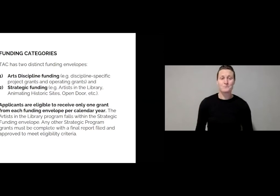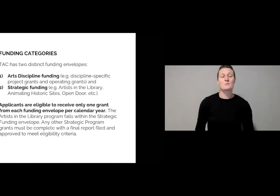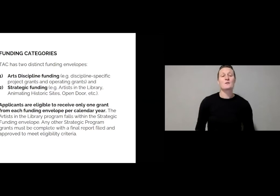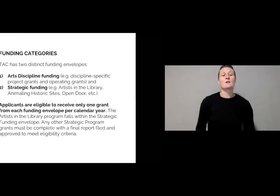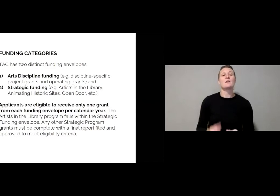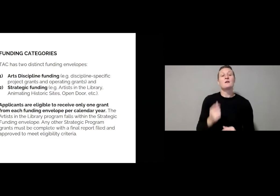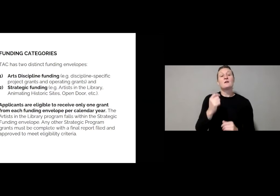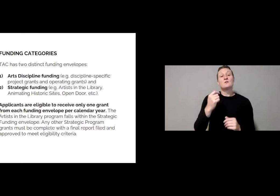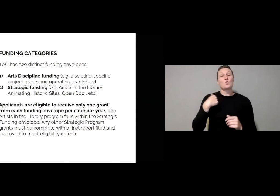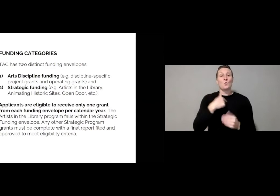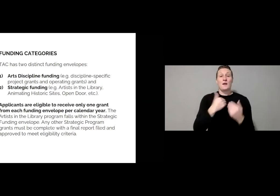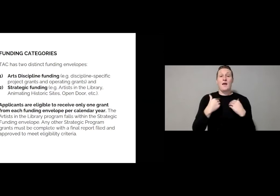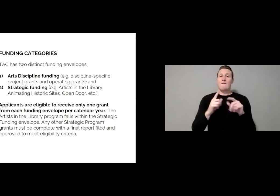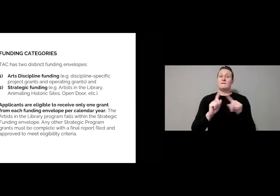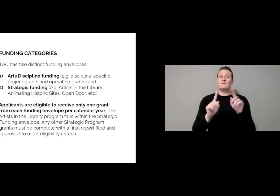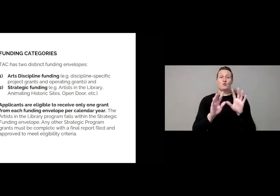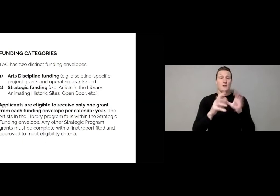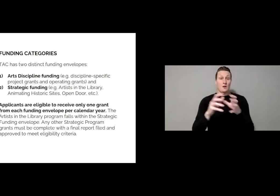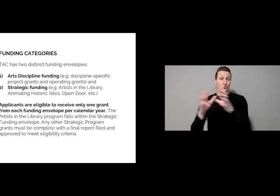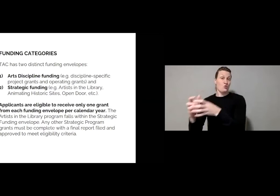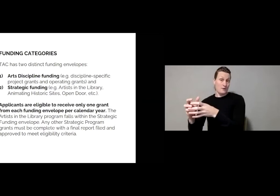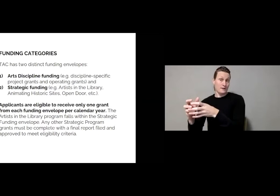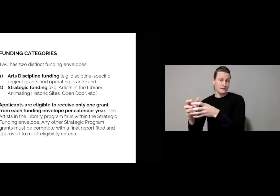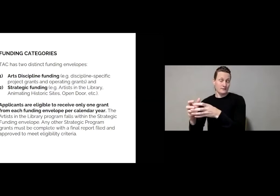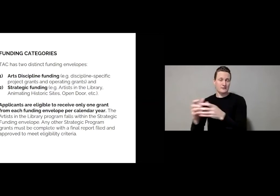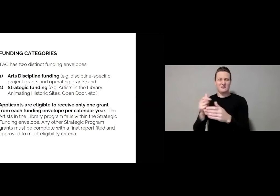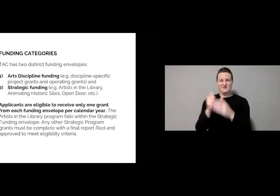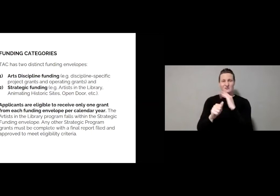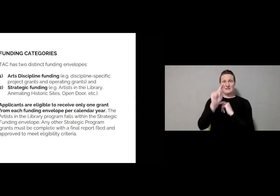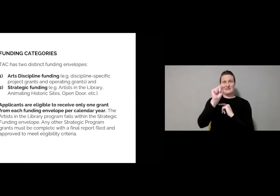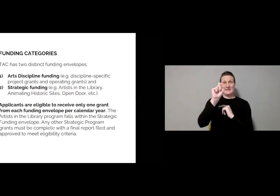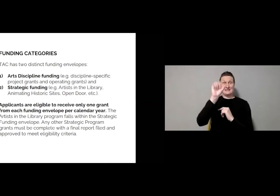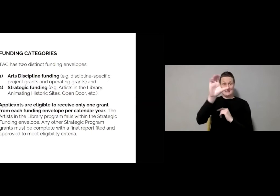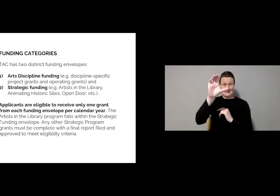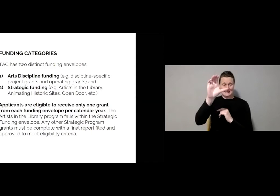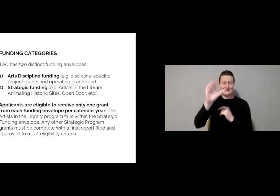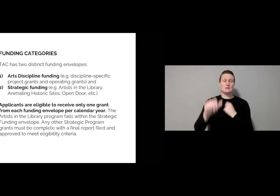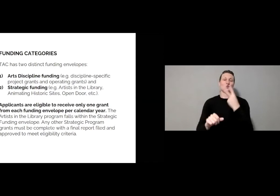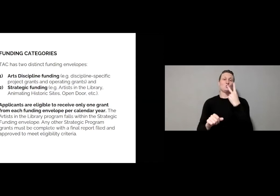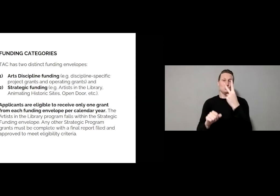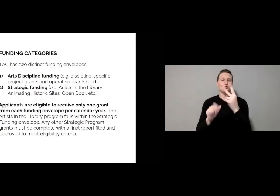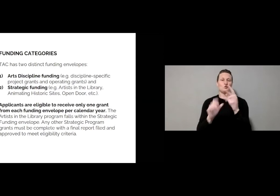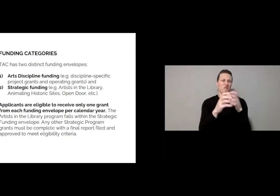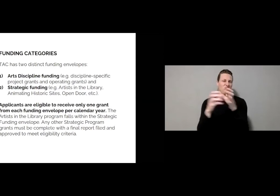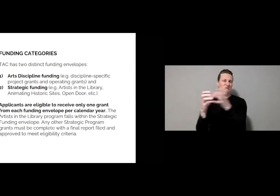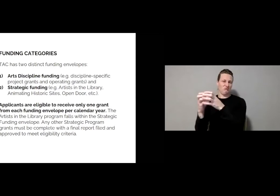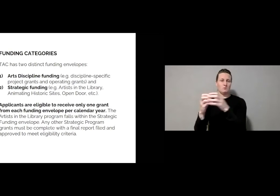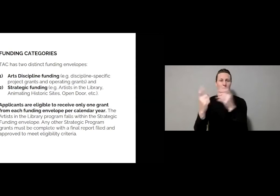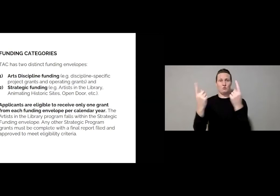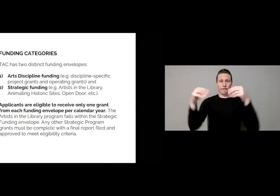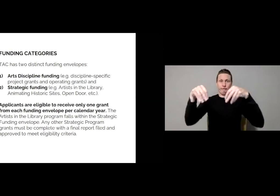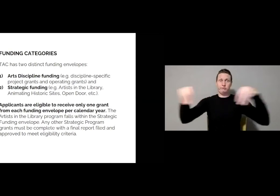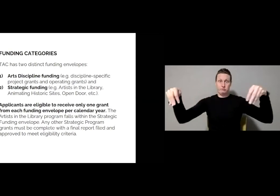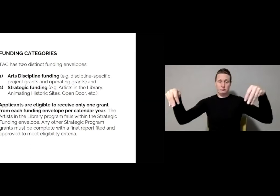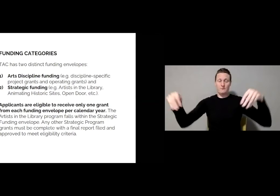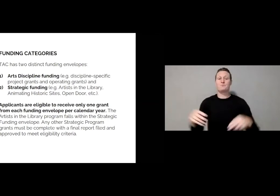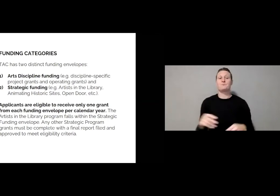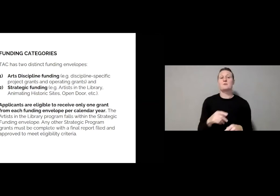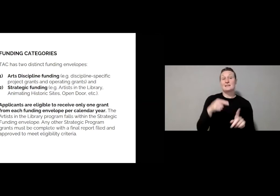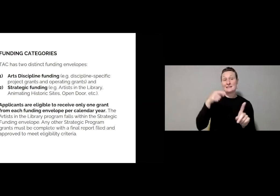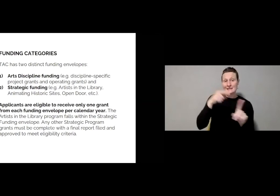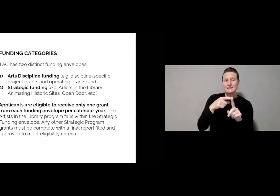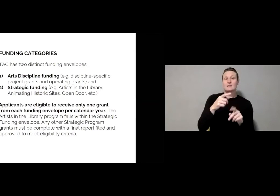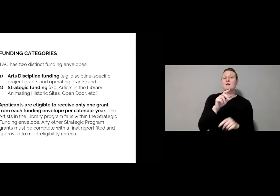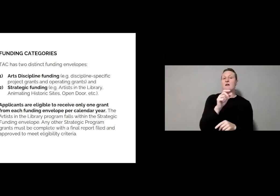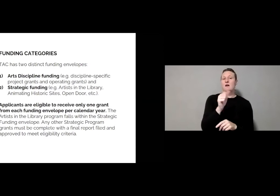Arts Council are kind of in two distinct envelopes, arts discipline funding and strategic